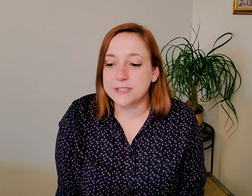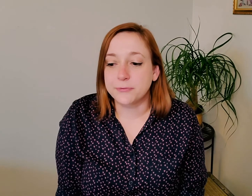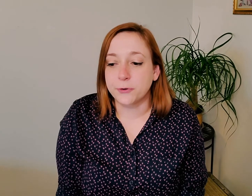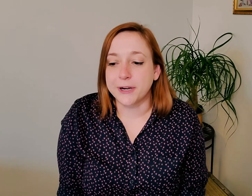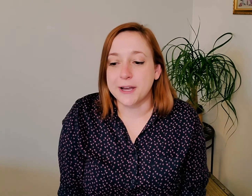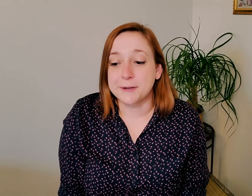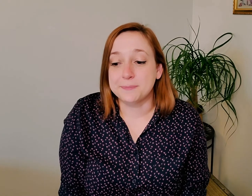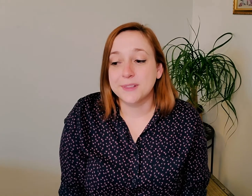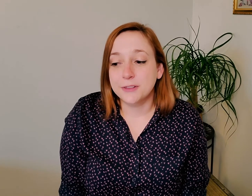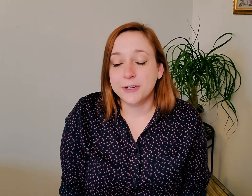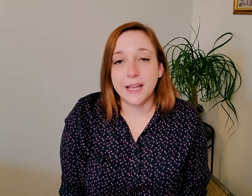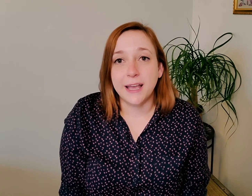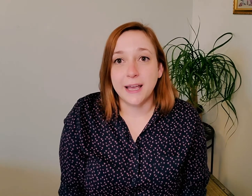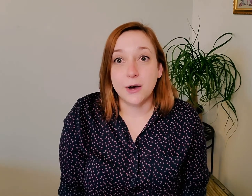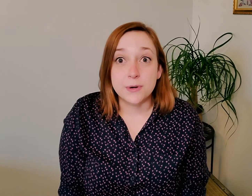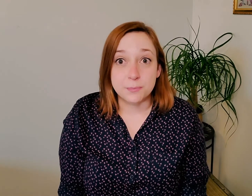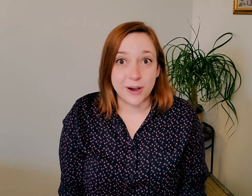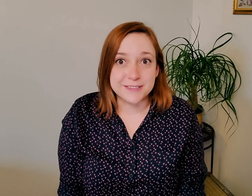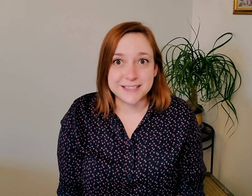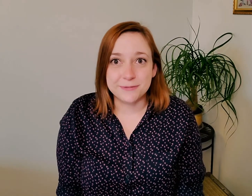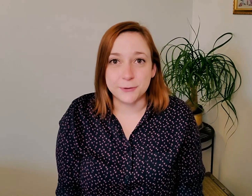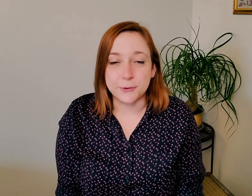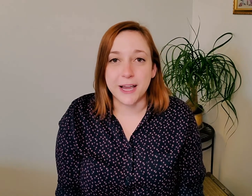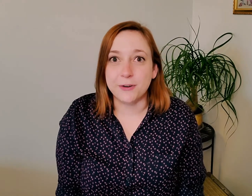for learning how to process food or how to make